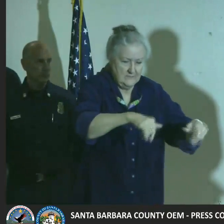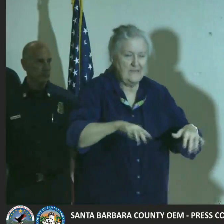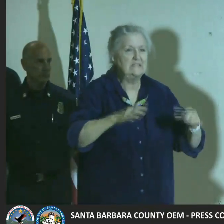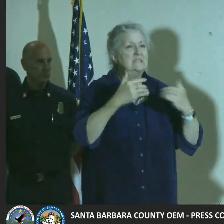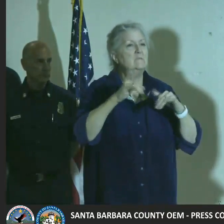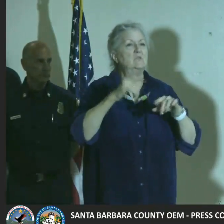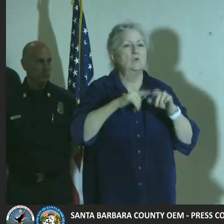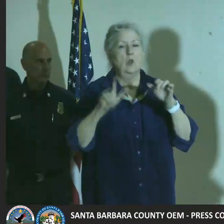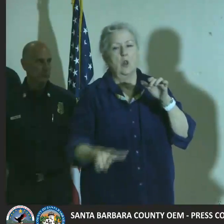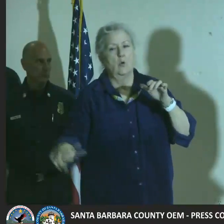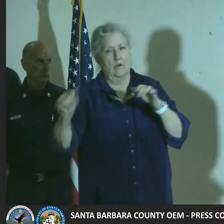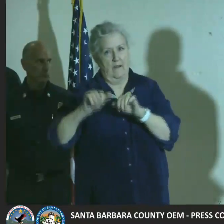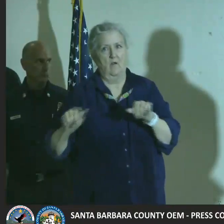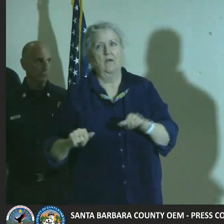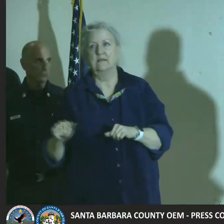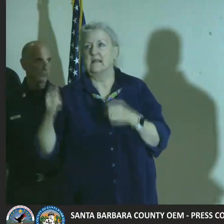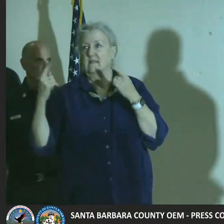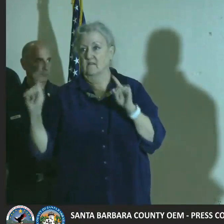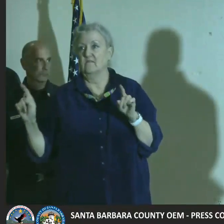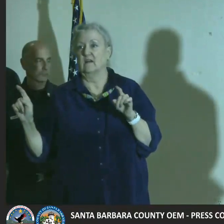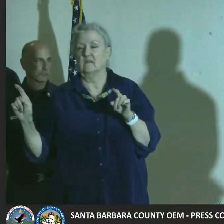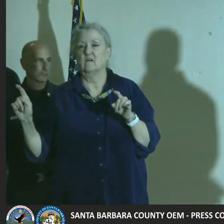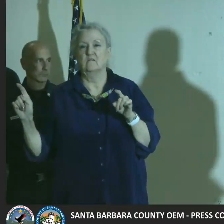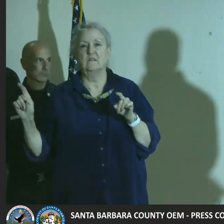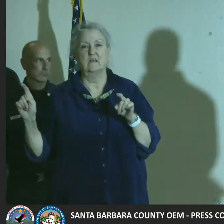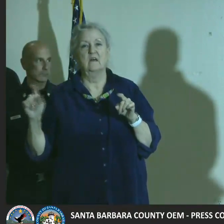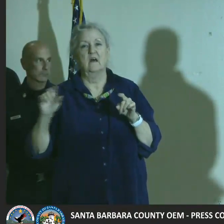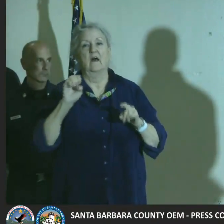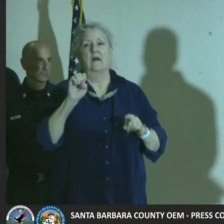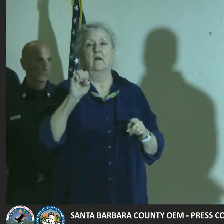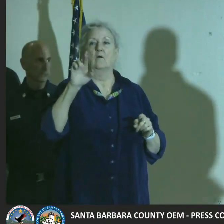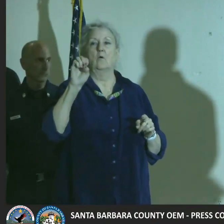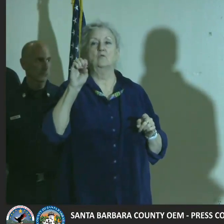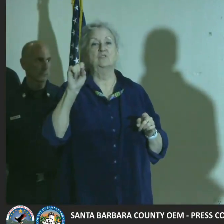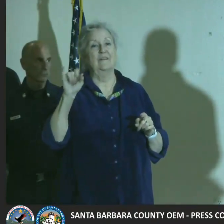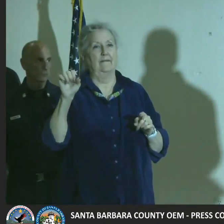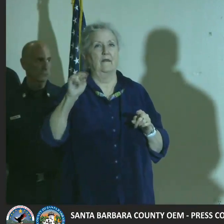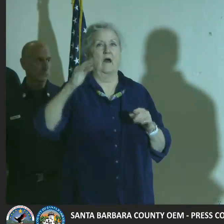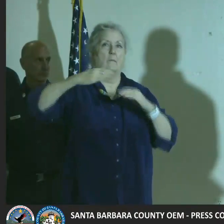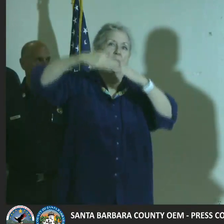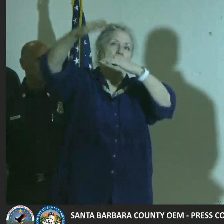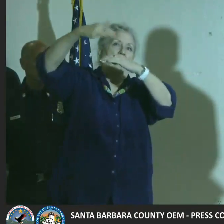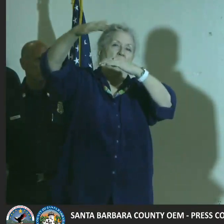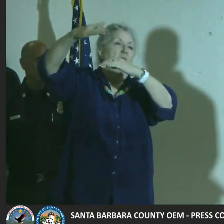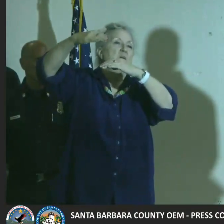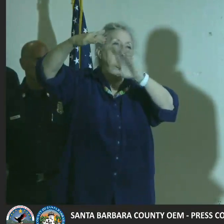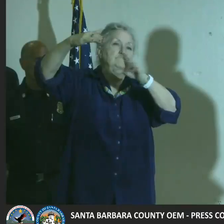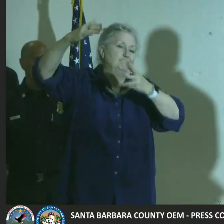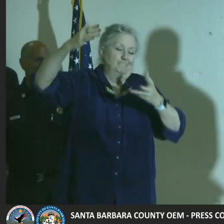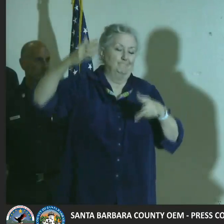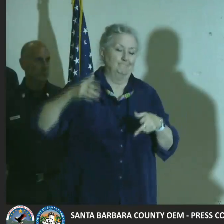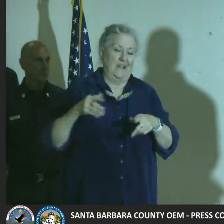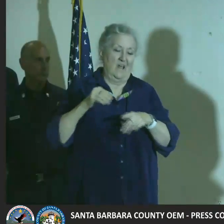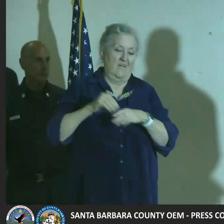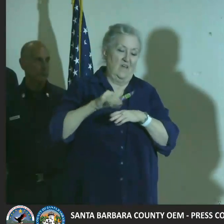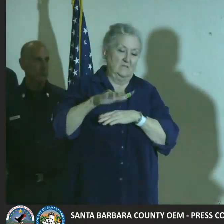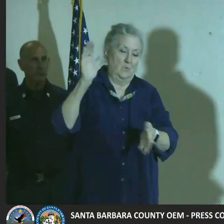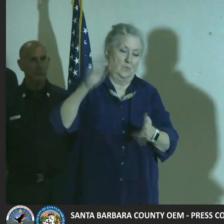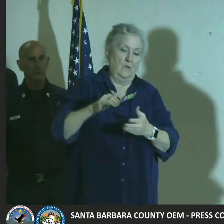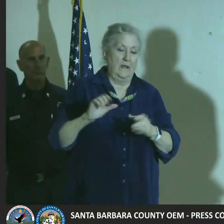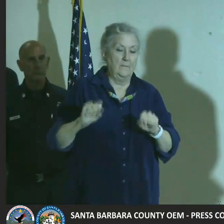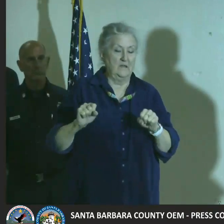areas, and the effect of the erosion above that would essentially diminish its ability to hold